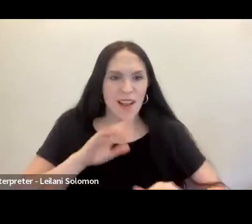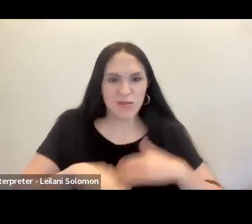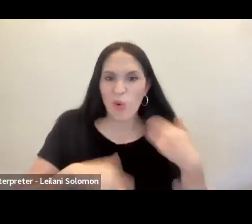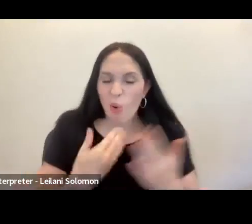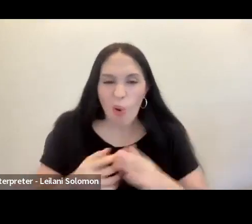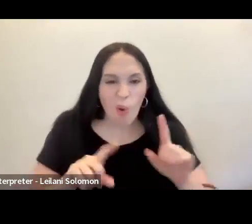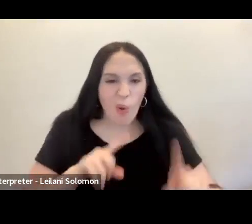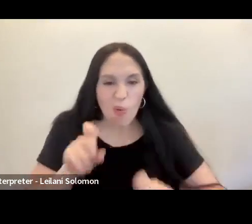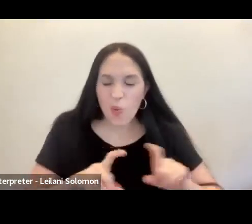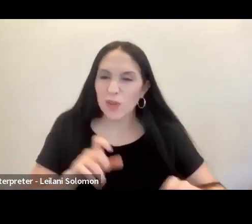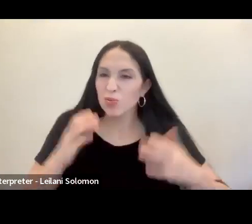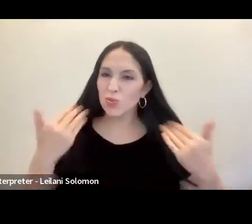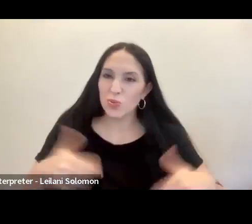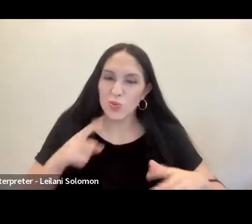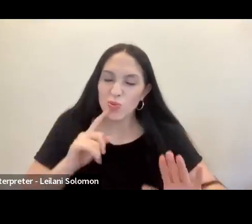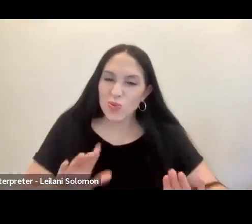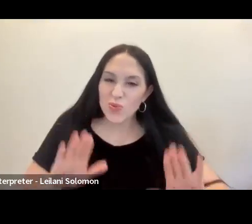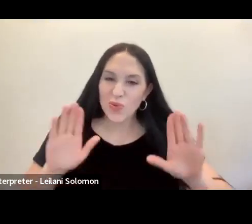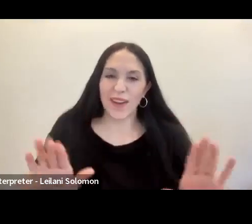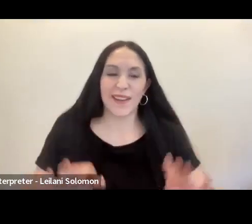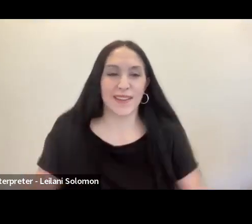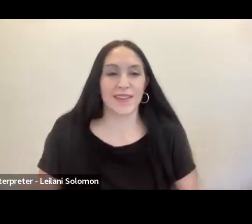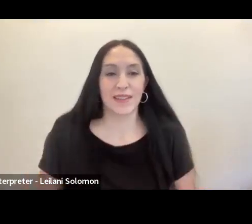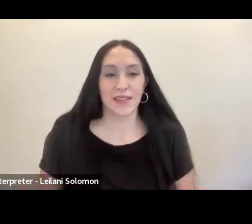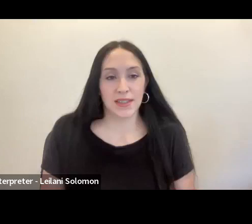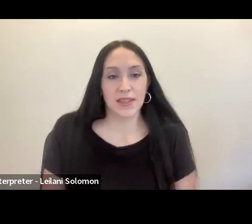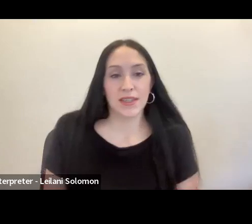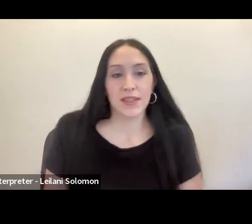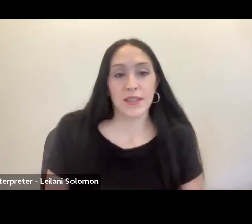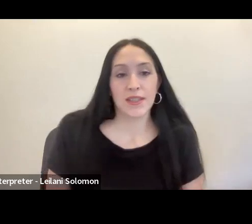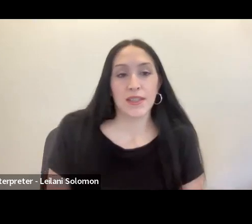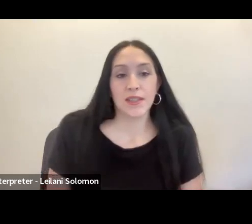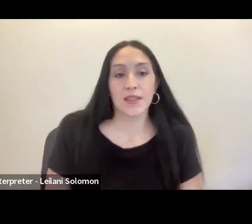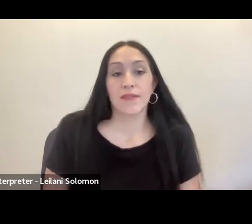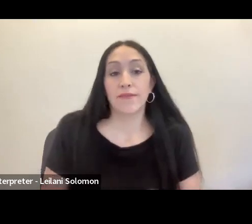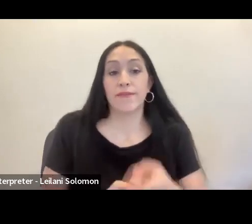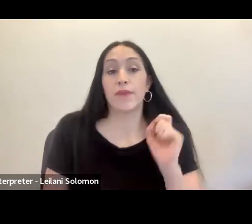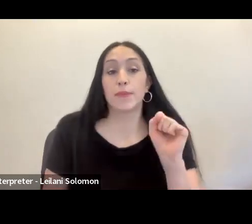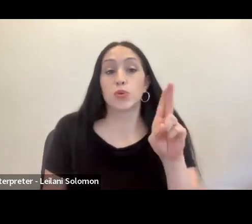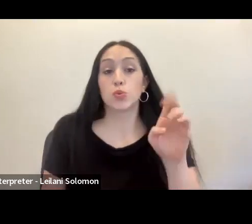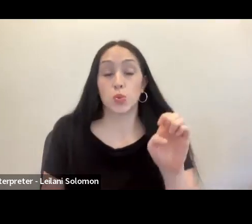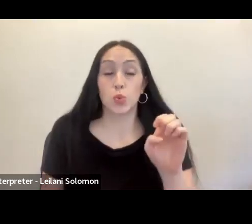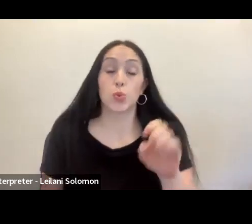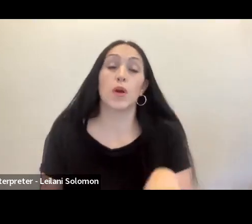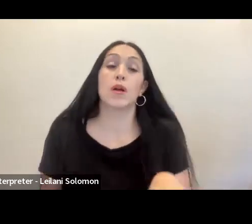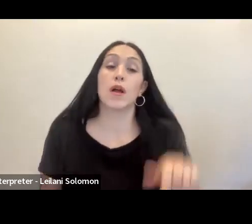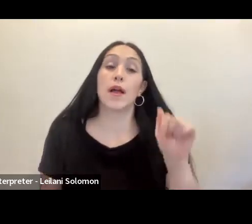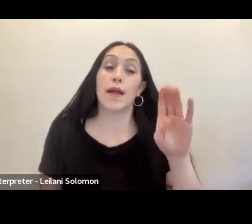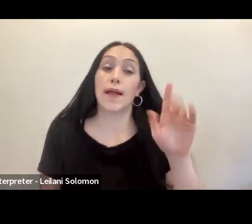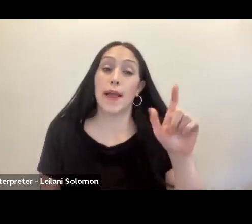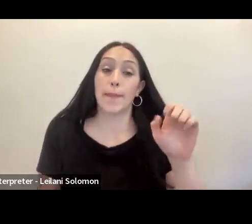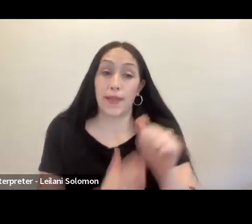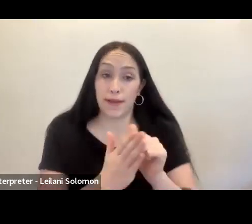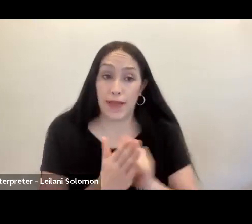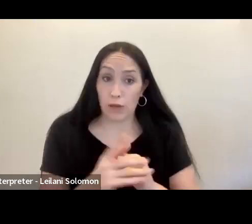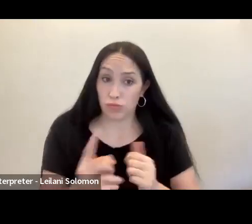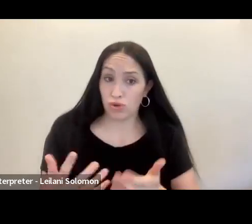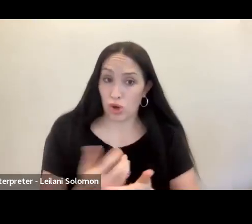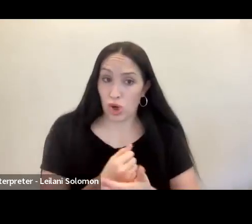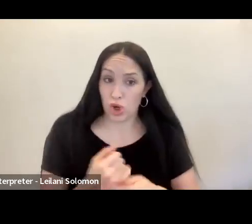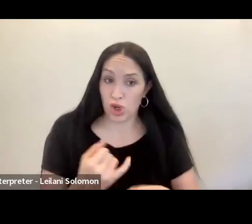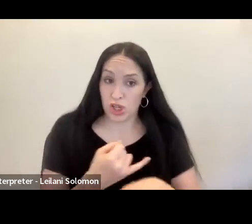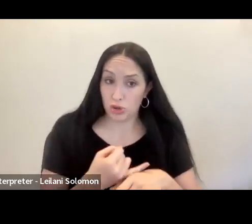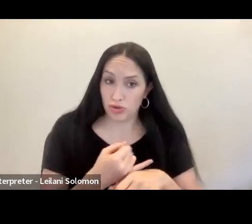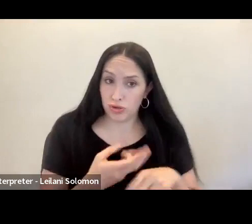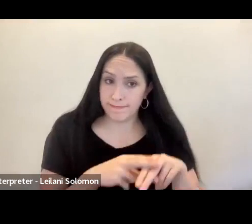That's a good question. Does an ABLE account, this is from Sue, does an ABLE account earn interest? I have a CD for my daughter. Should I cash it in and put